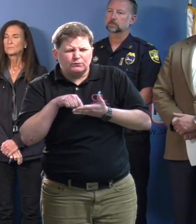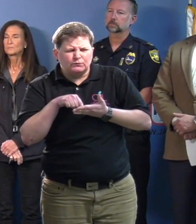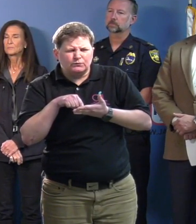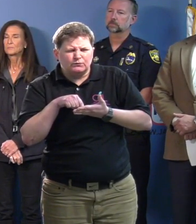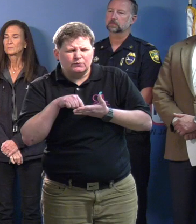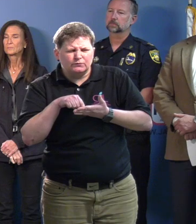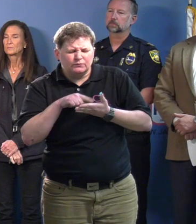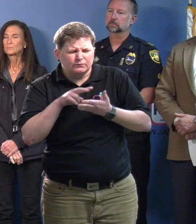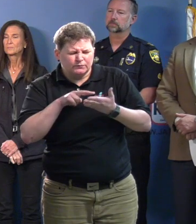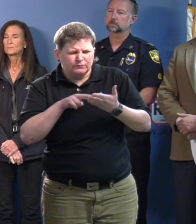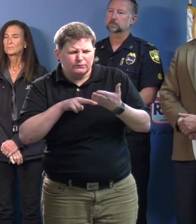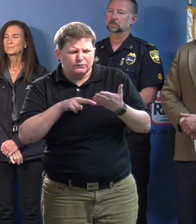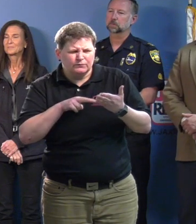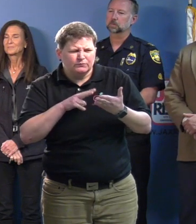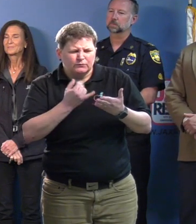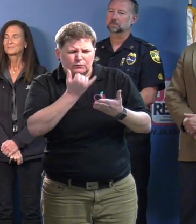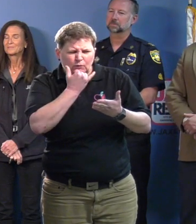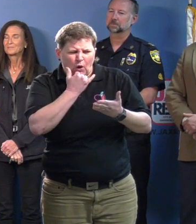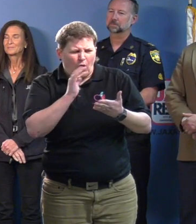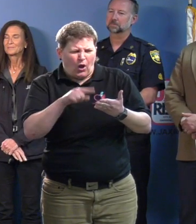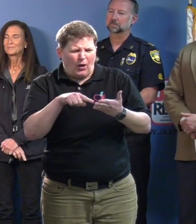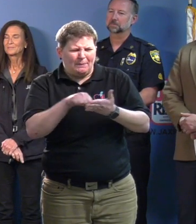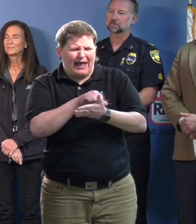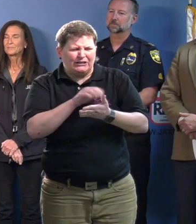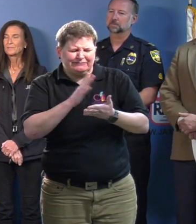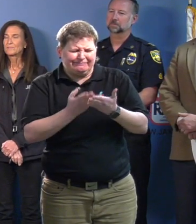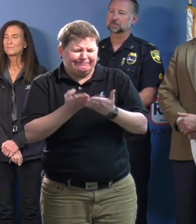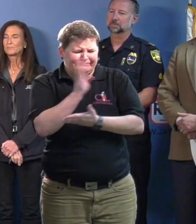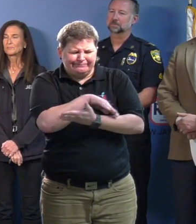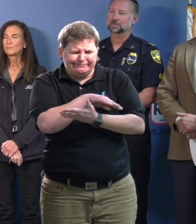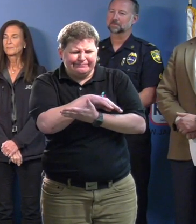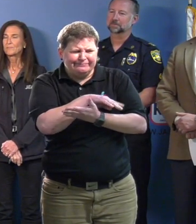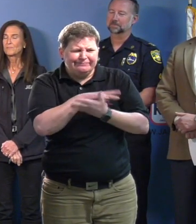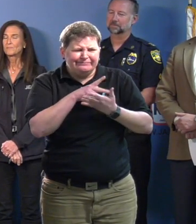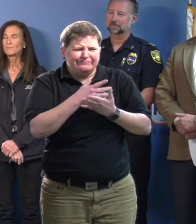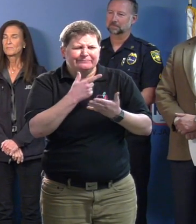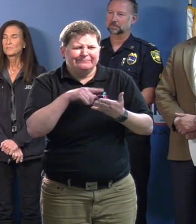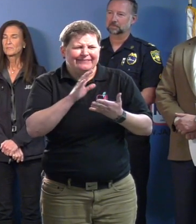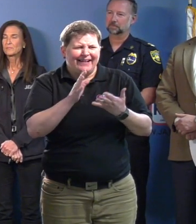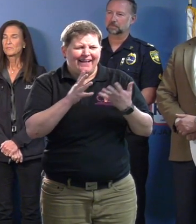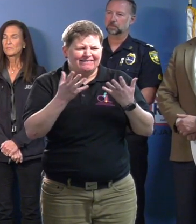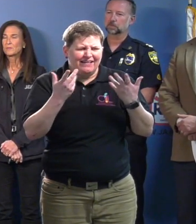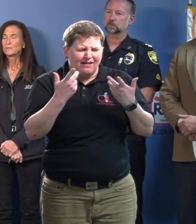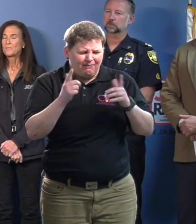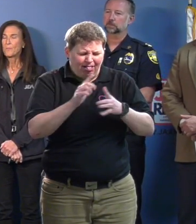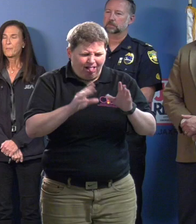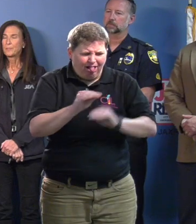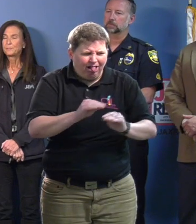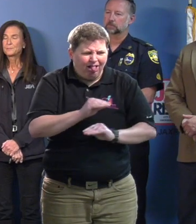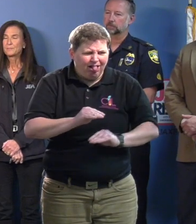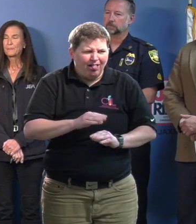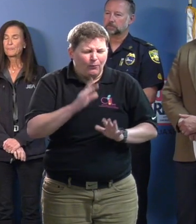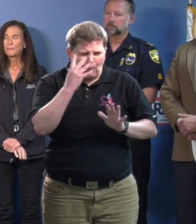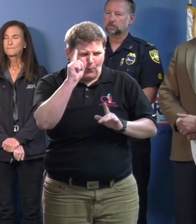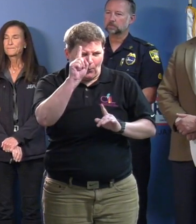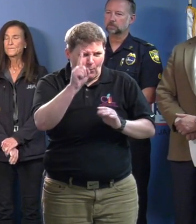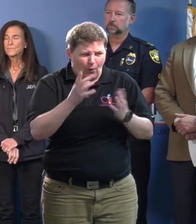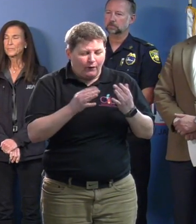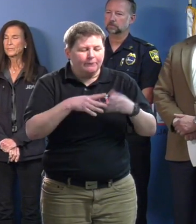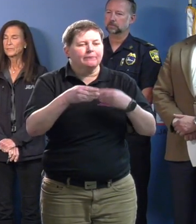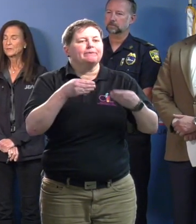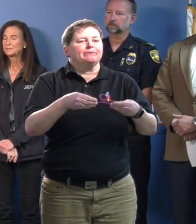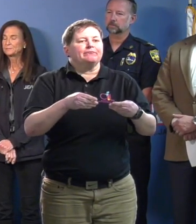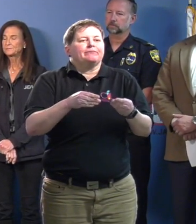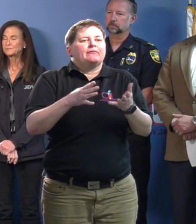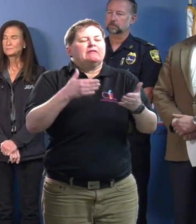Nope, I've got the wrong page up here. That's not good. I'm out of order. Give me 1 second. We've approached 22 to